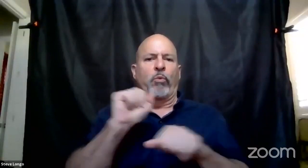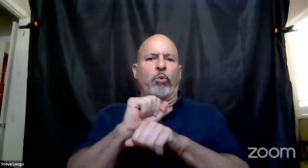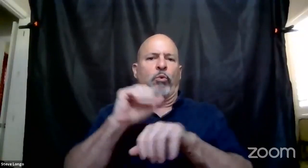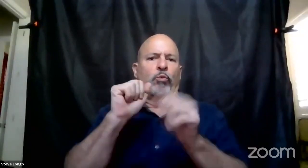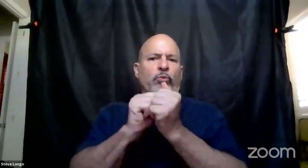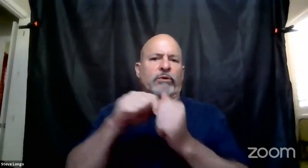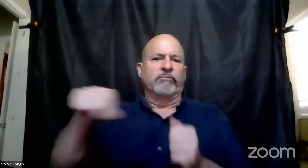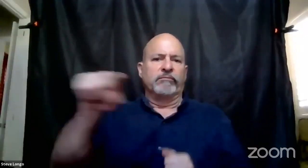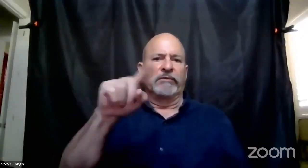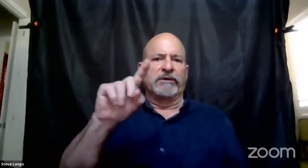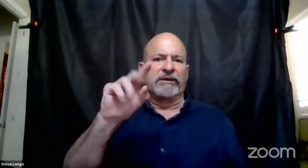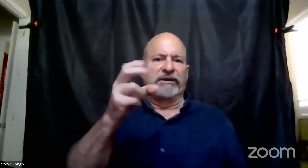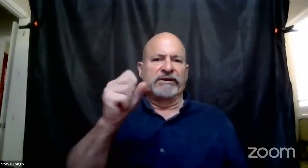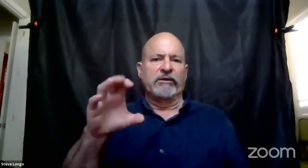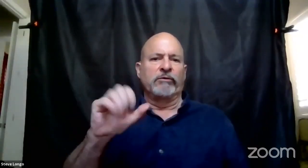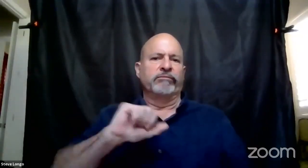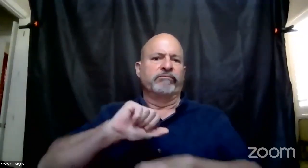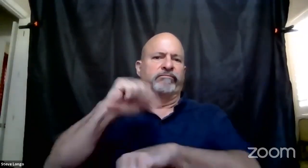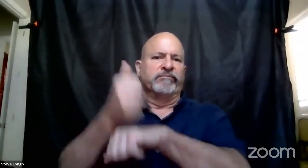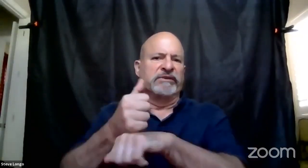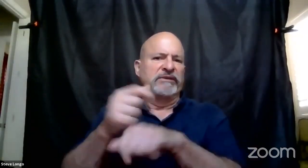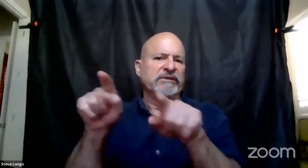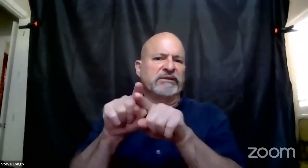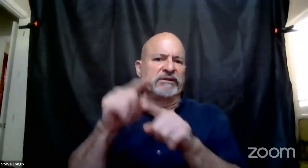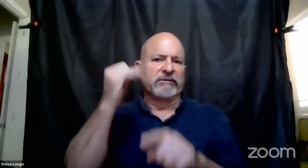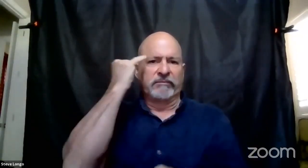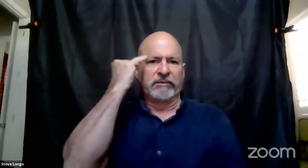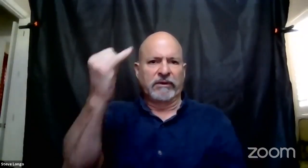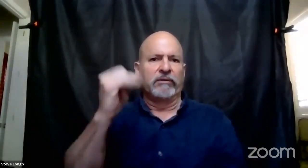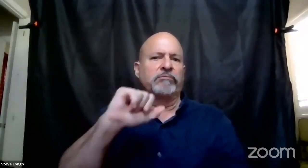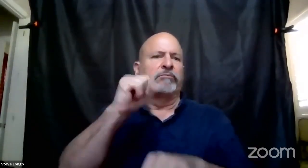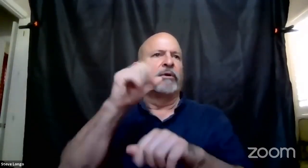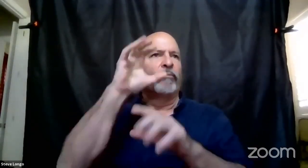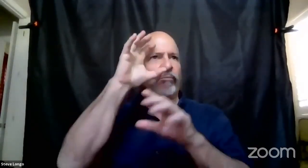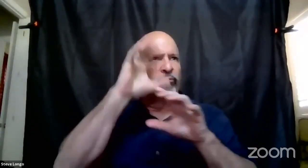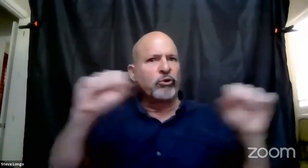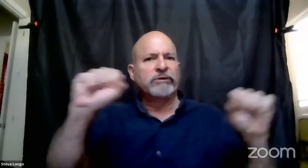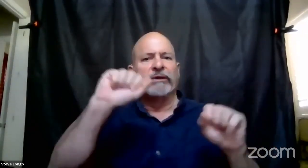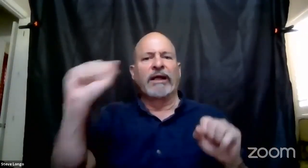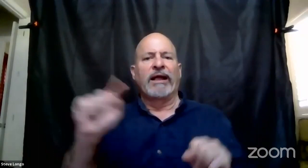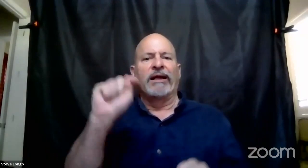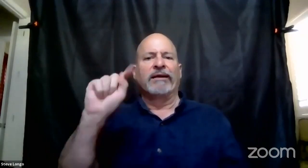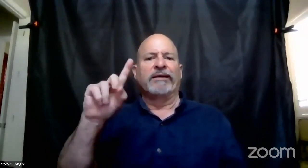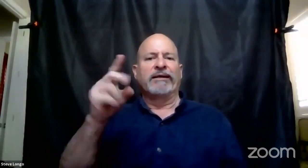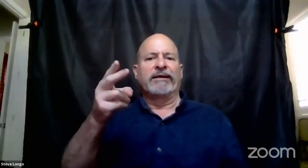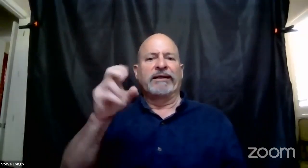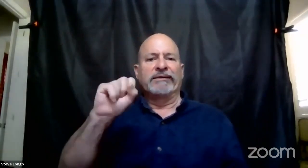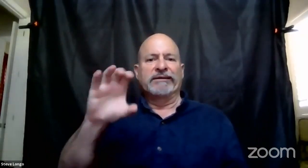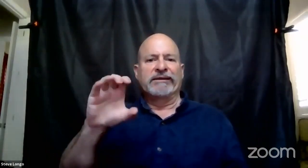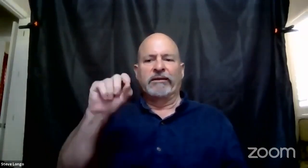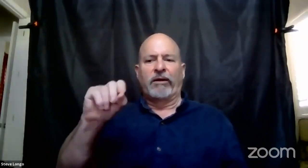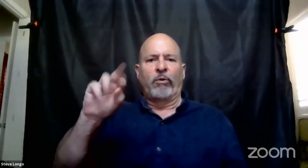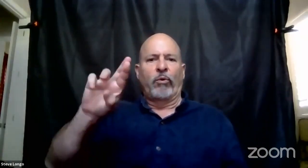were on that, that email. And so I think we can do the same thing here. It can be